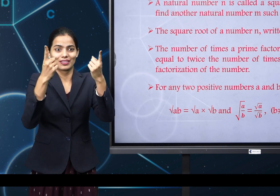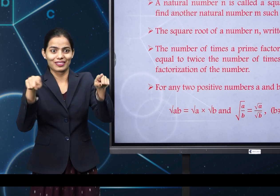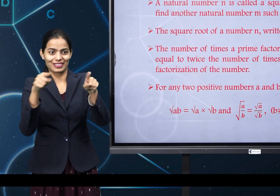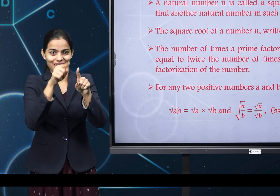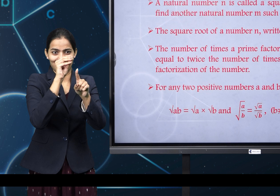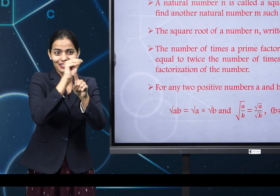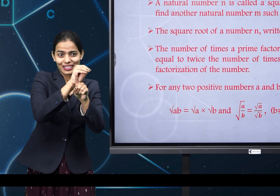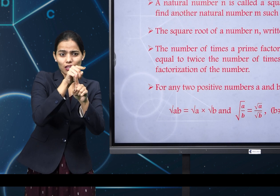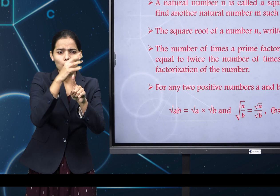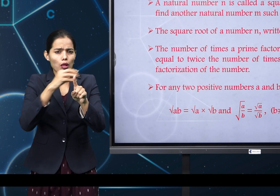and cube roots.